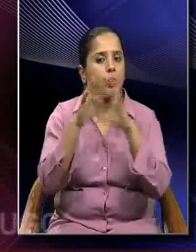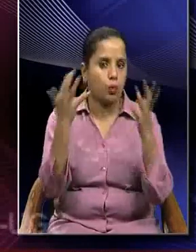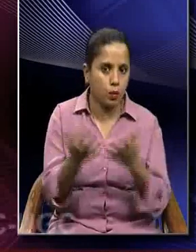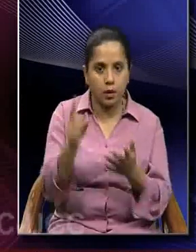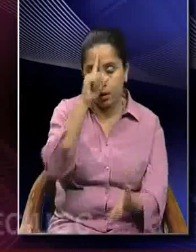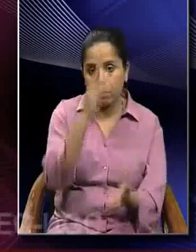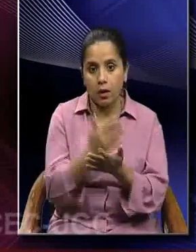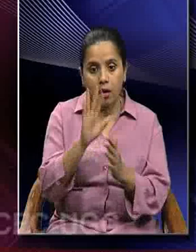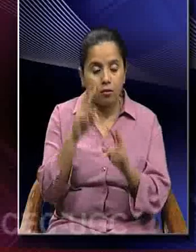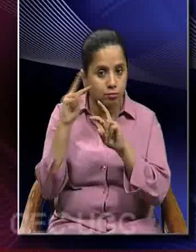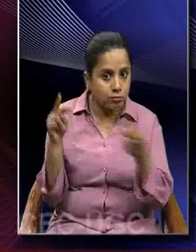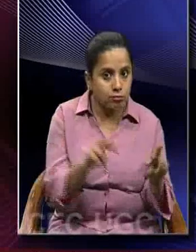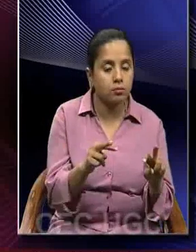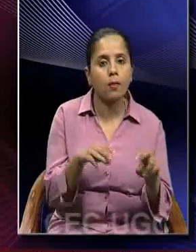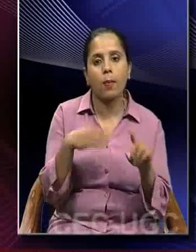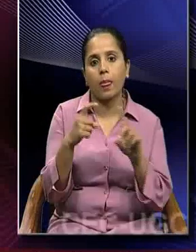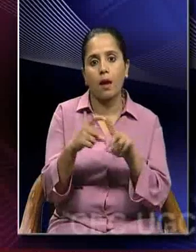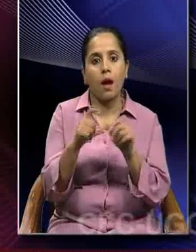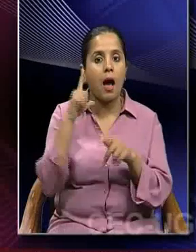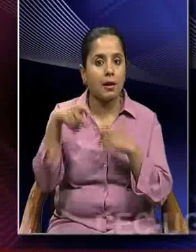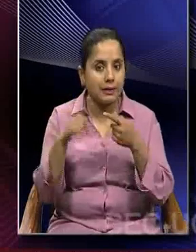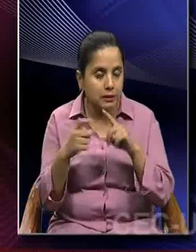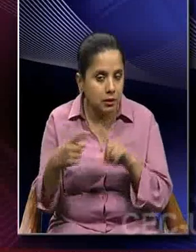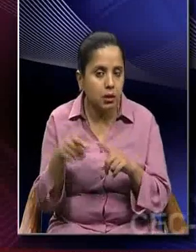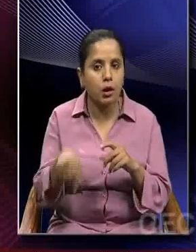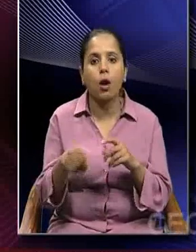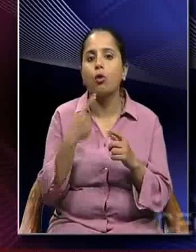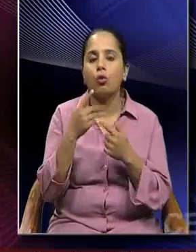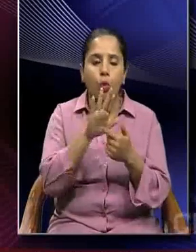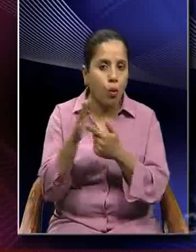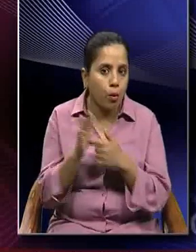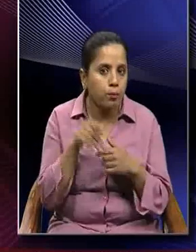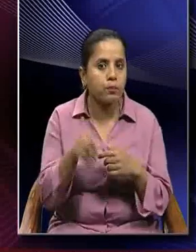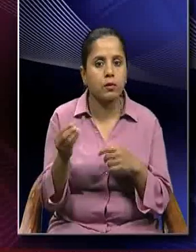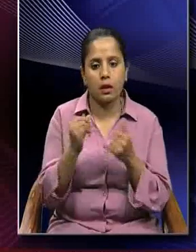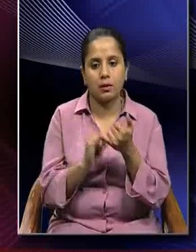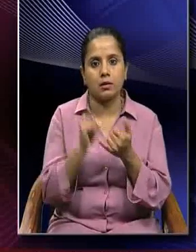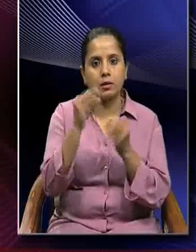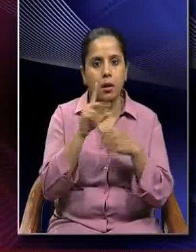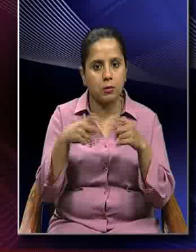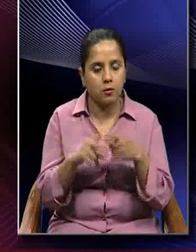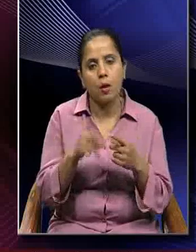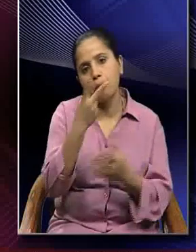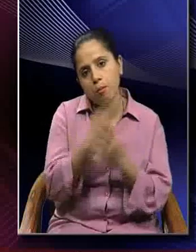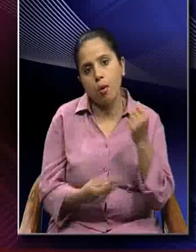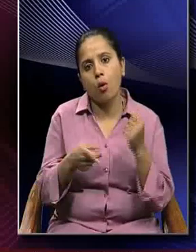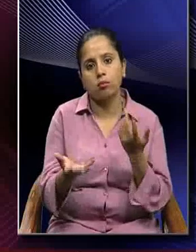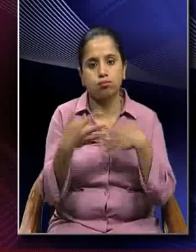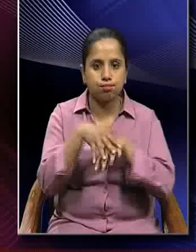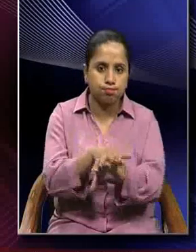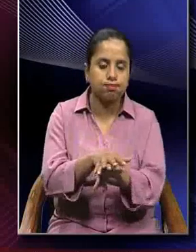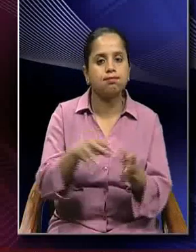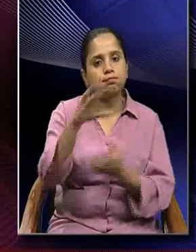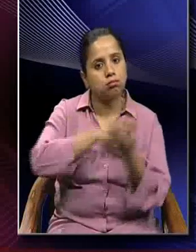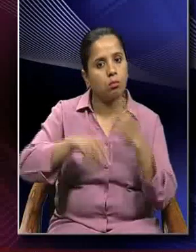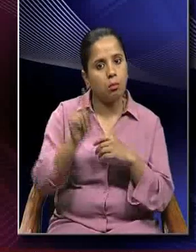in reflexive dialectic orientation, which means subjective and objectivity both should be blended. They